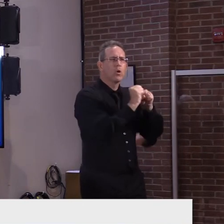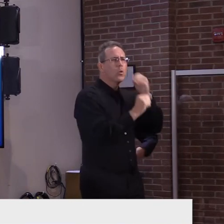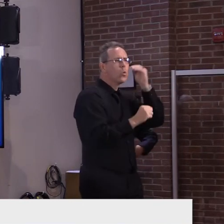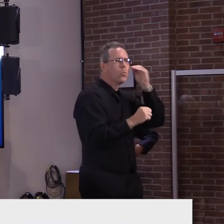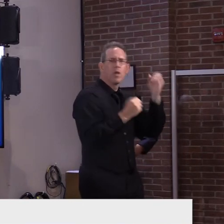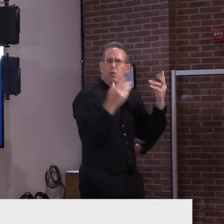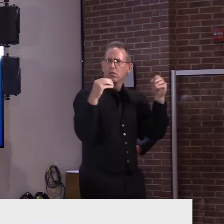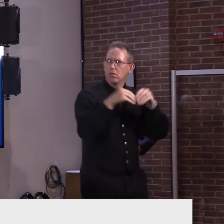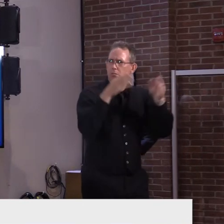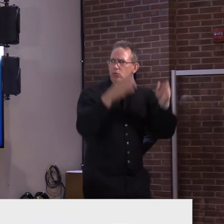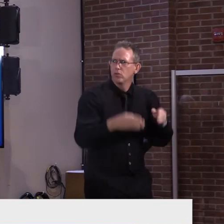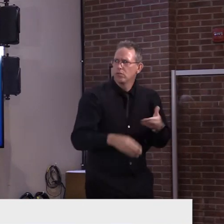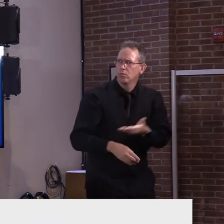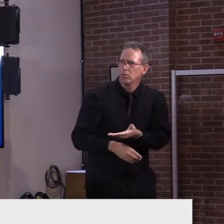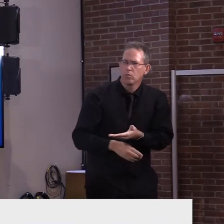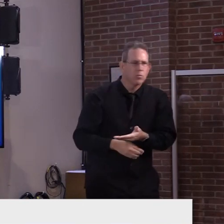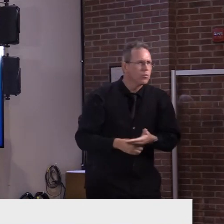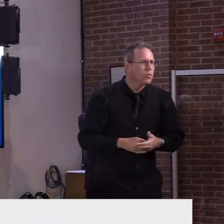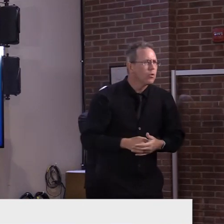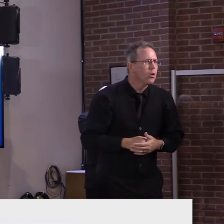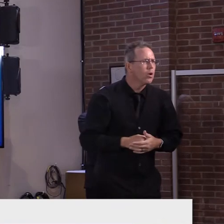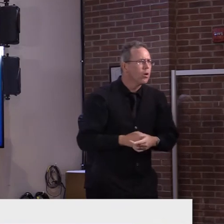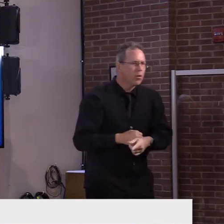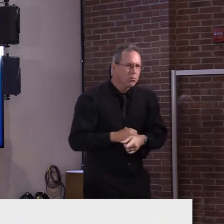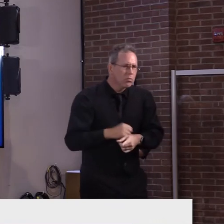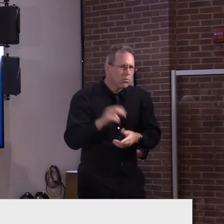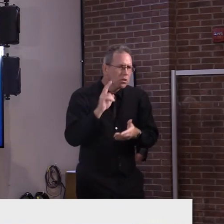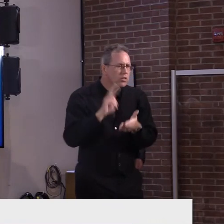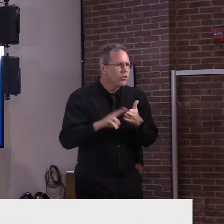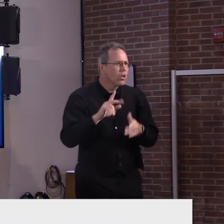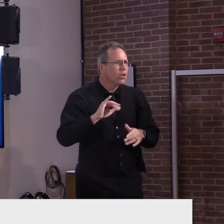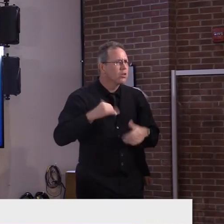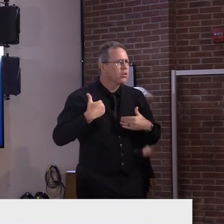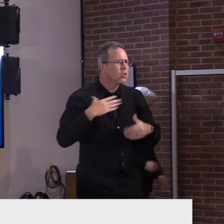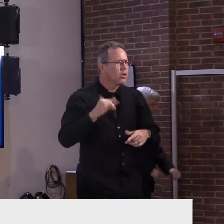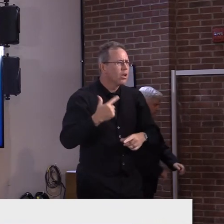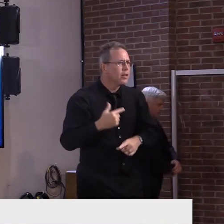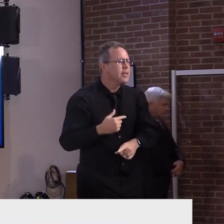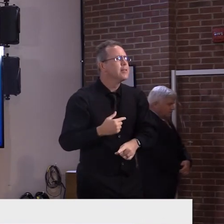I am, Governor. We do not have that data. We